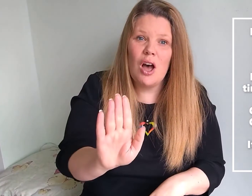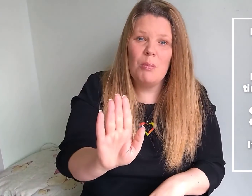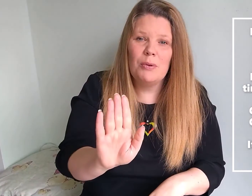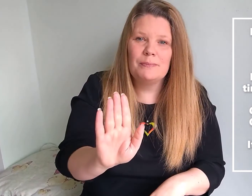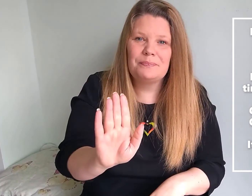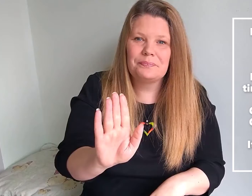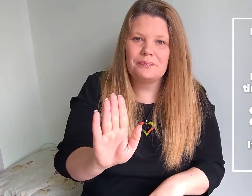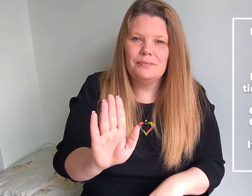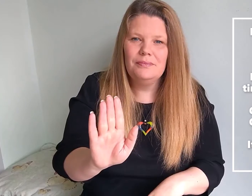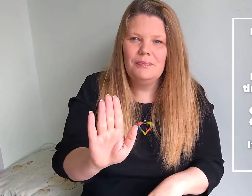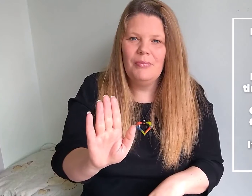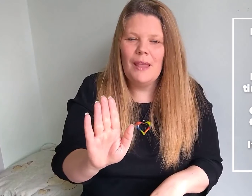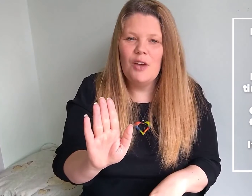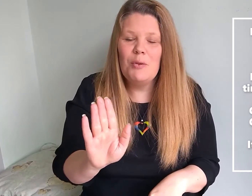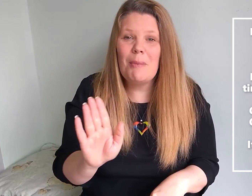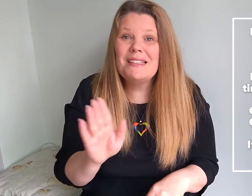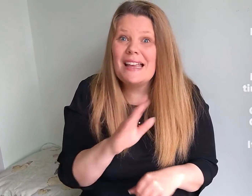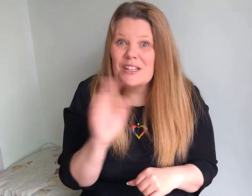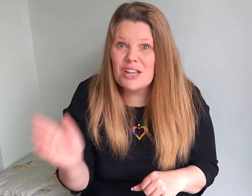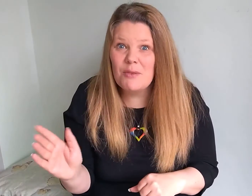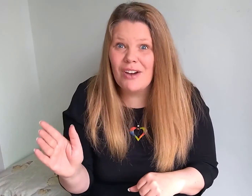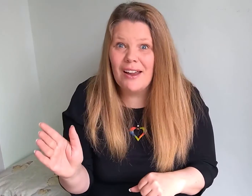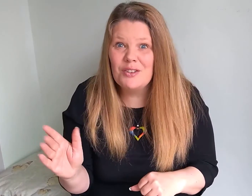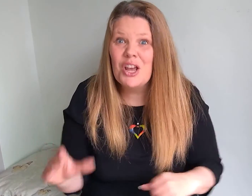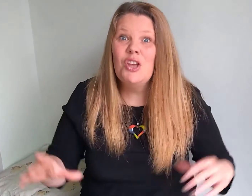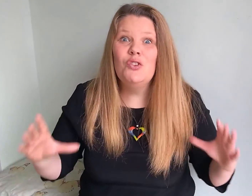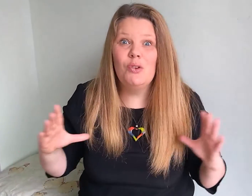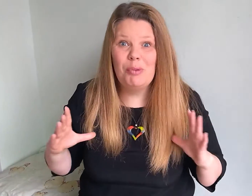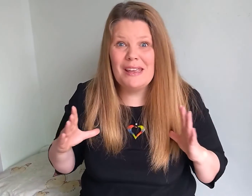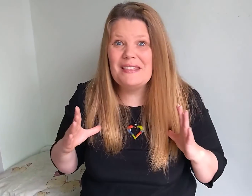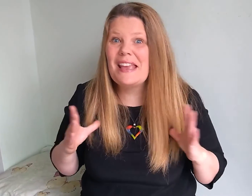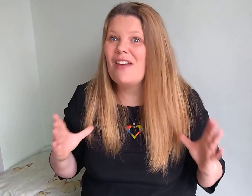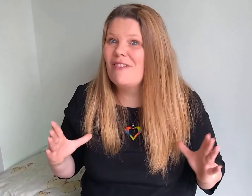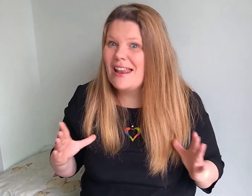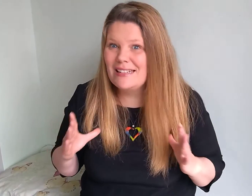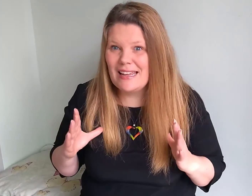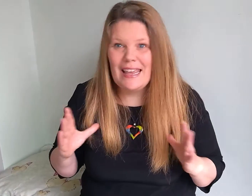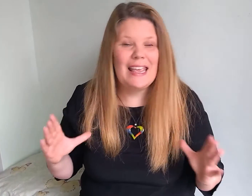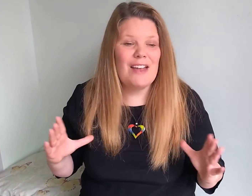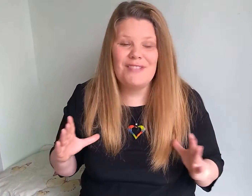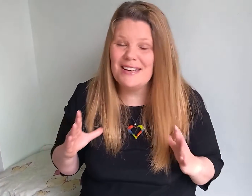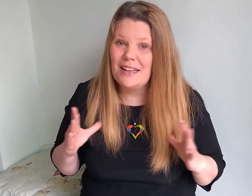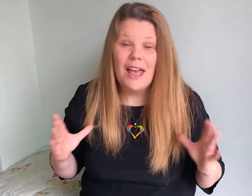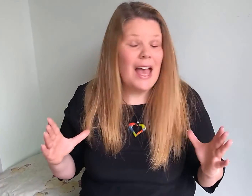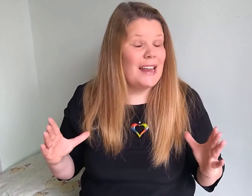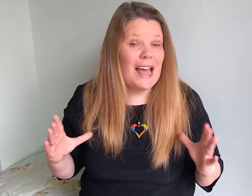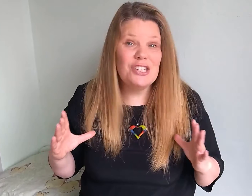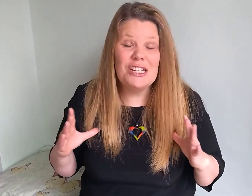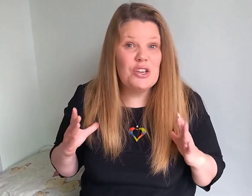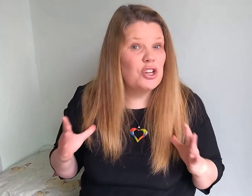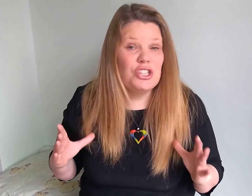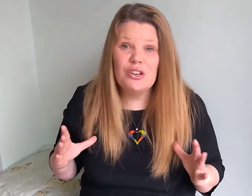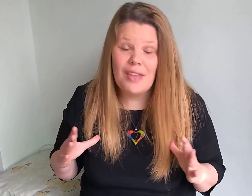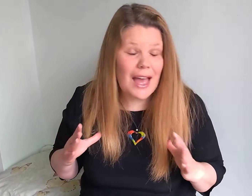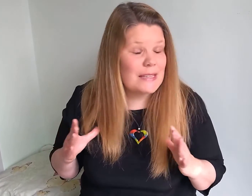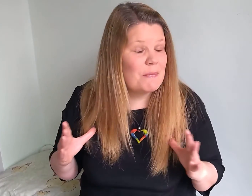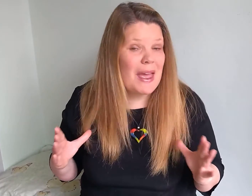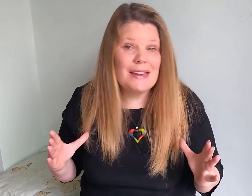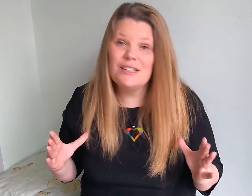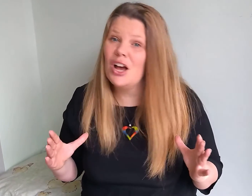stop. And remember, second time round, you repeat the get ready, and actually you could do that as many